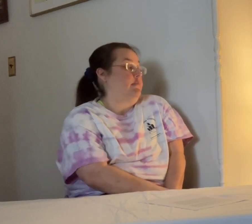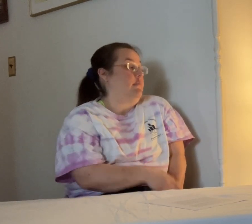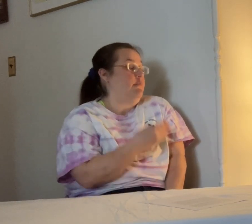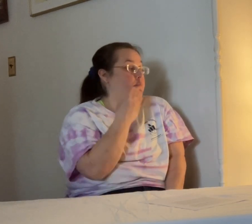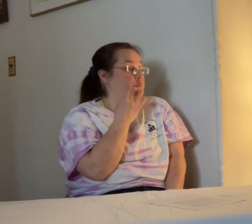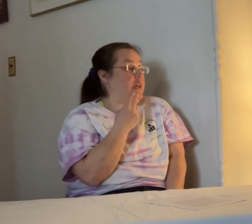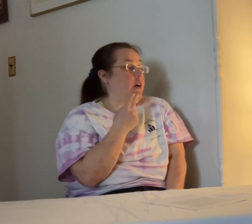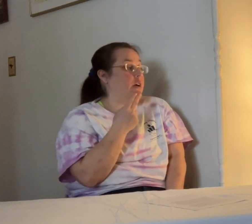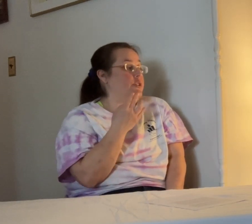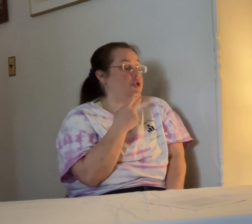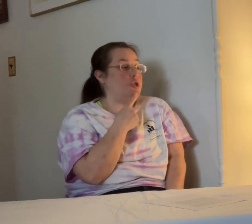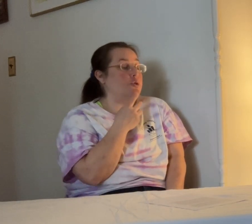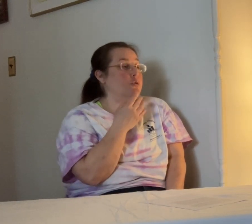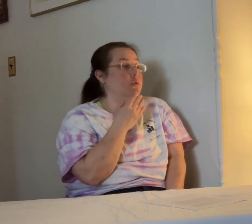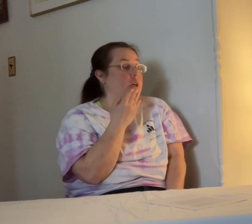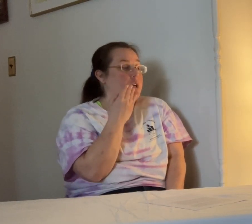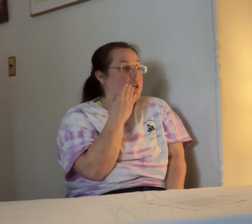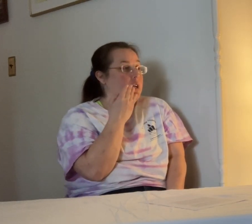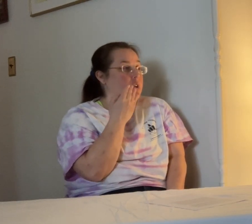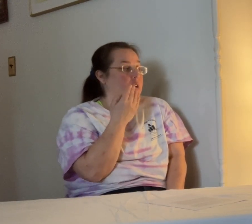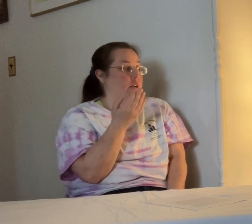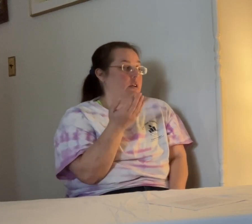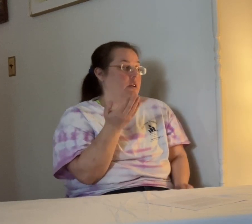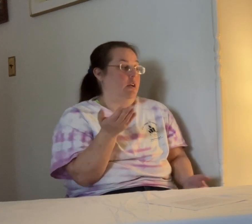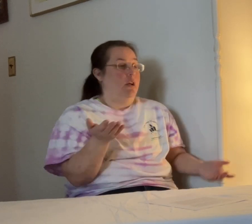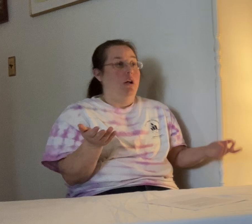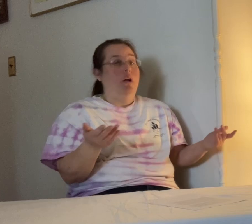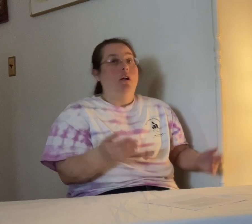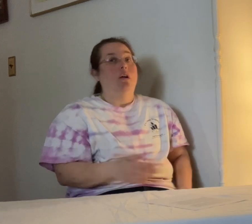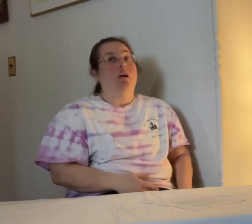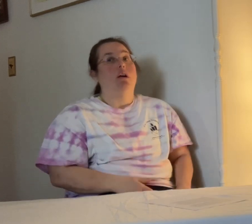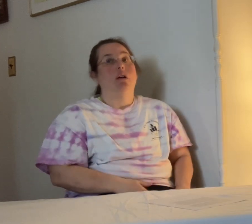Teach what because you suggest.